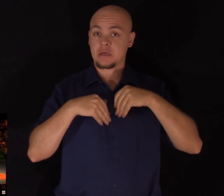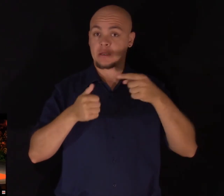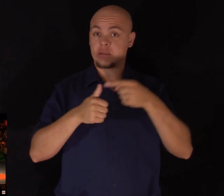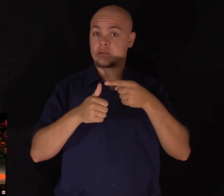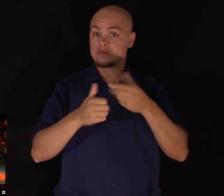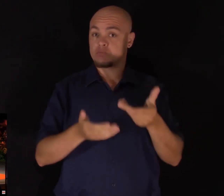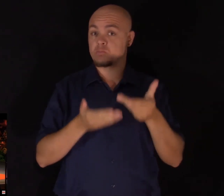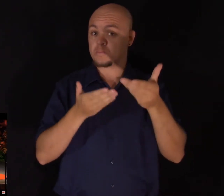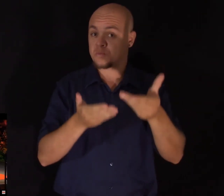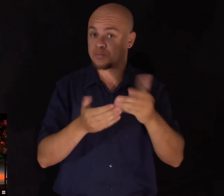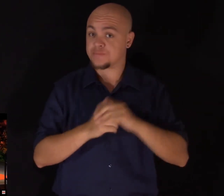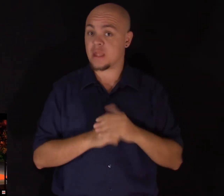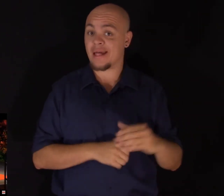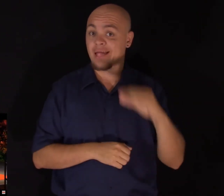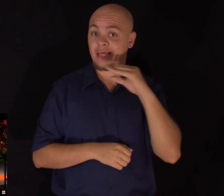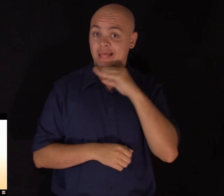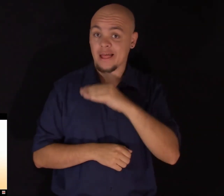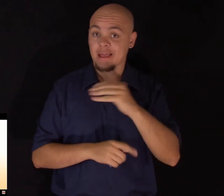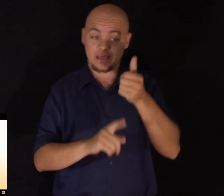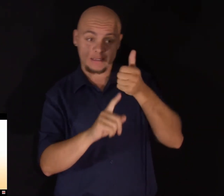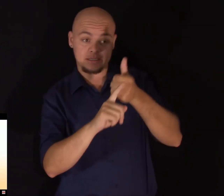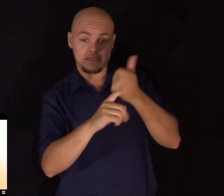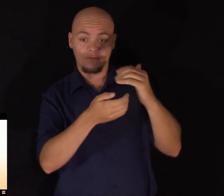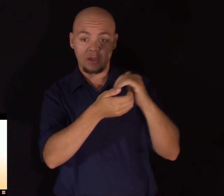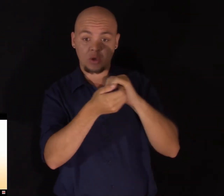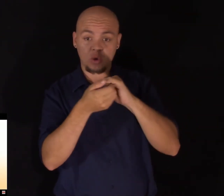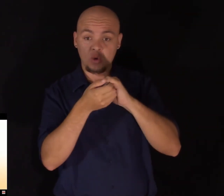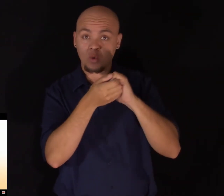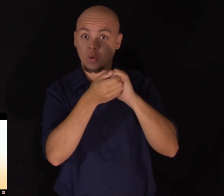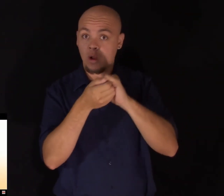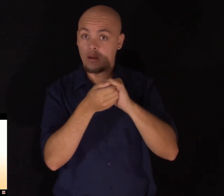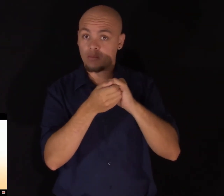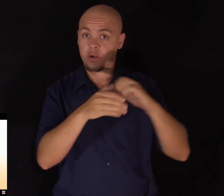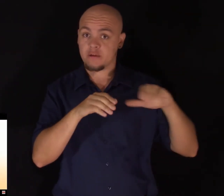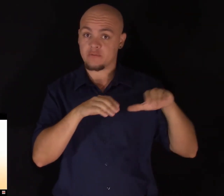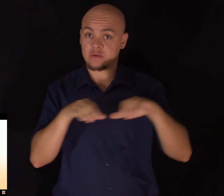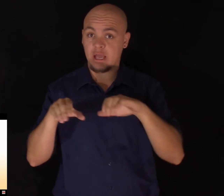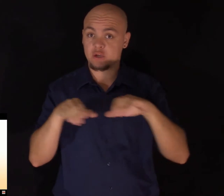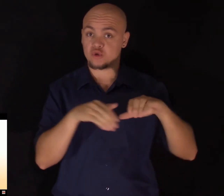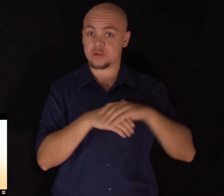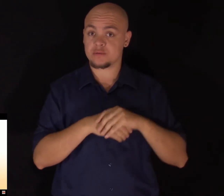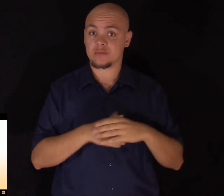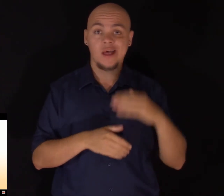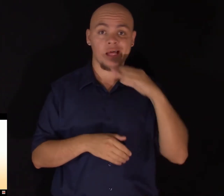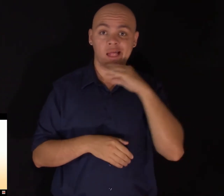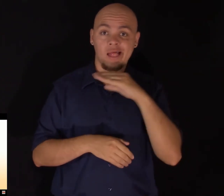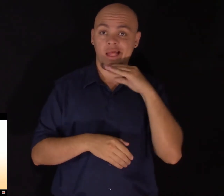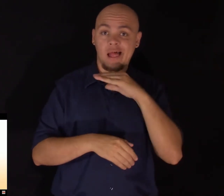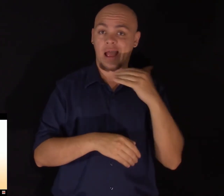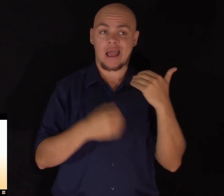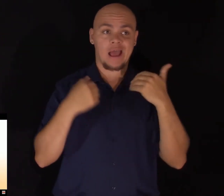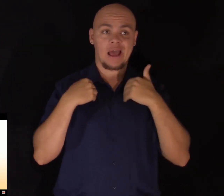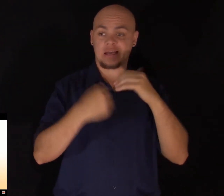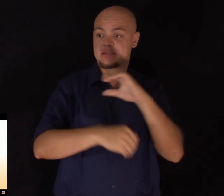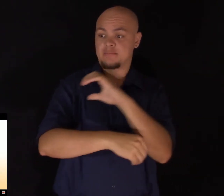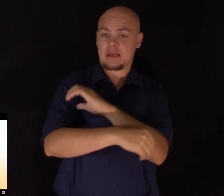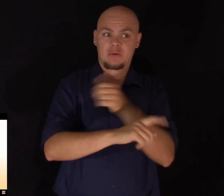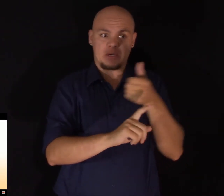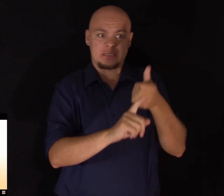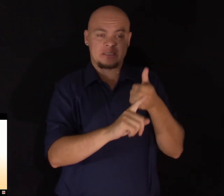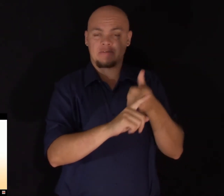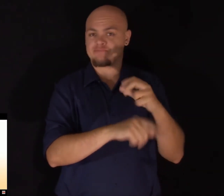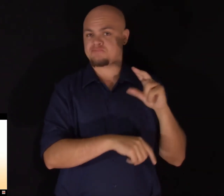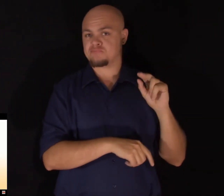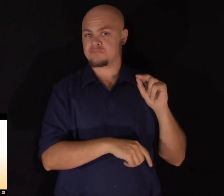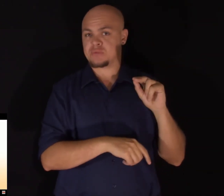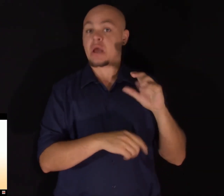following: lying is a cooperative act. Think about it. A lie has no power whatsoever by its mere utterance. Its